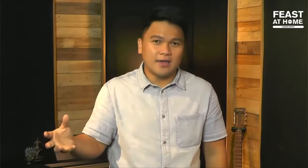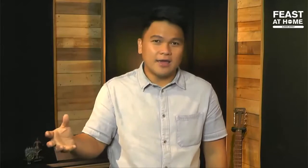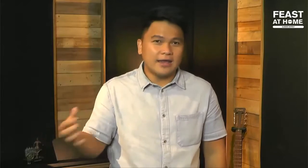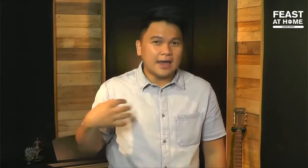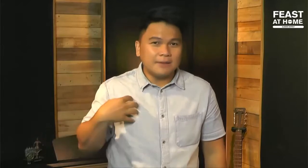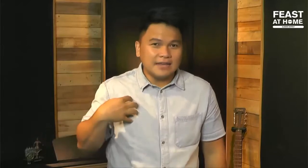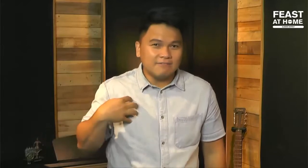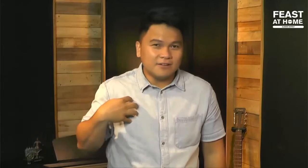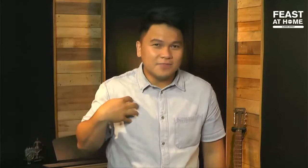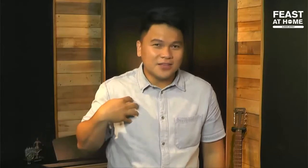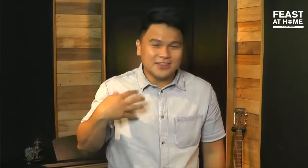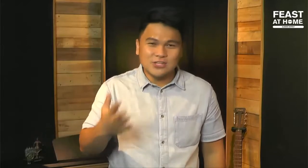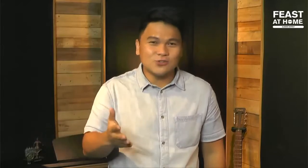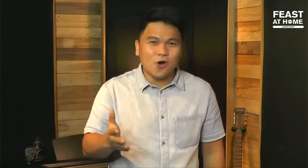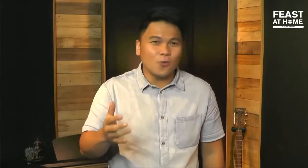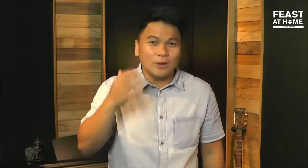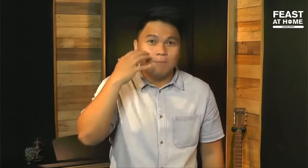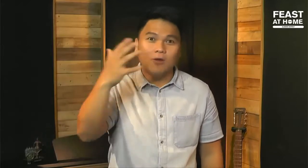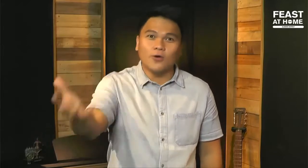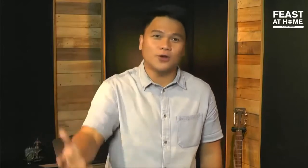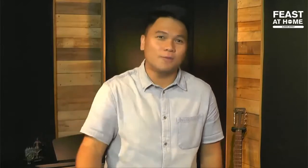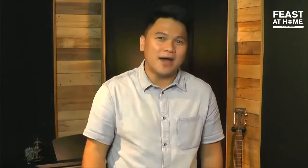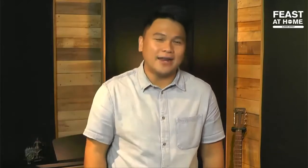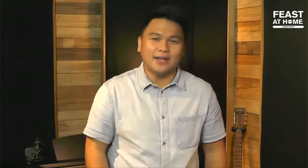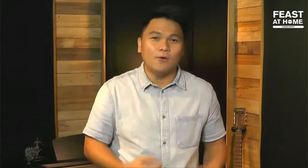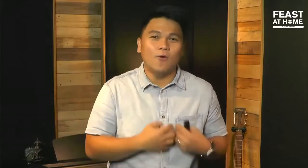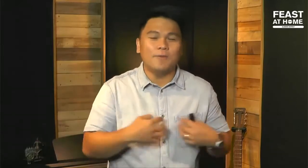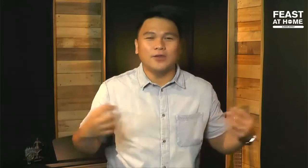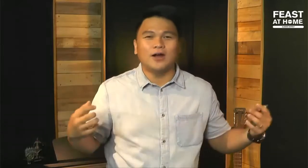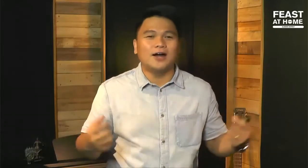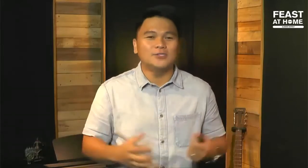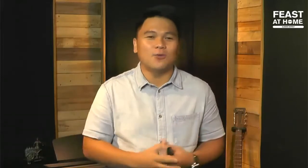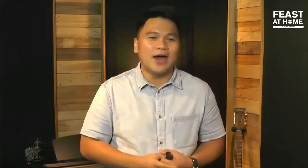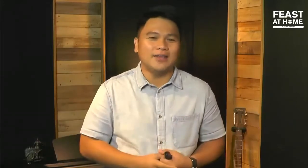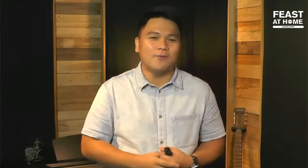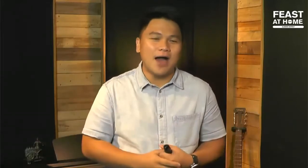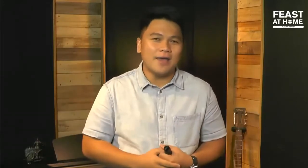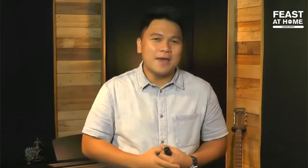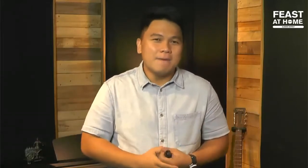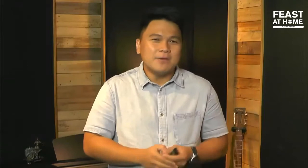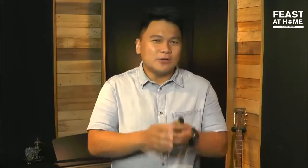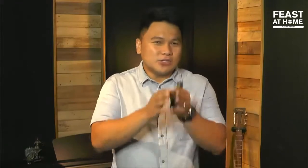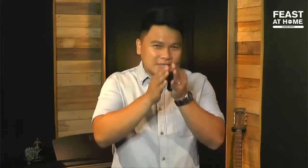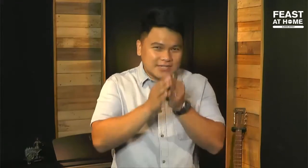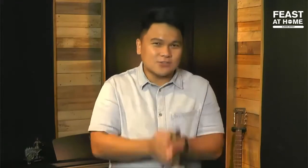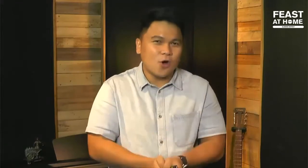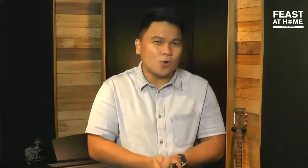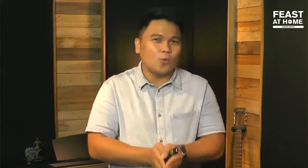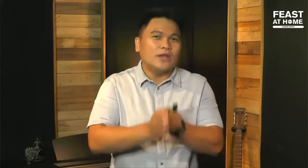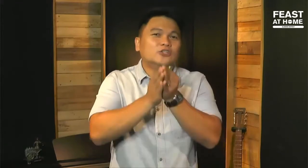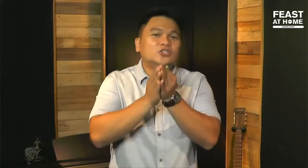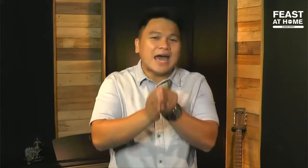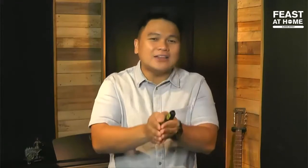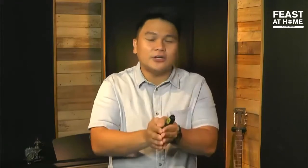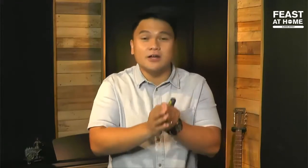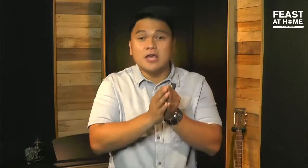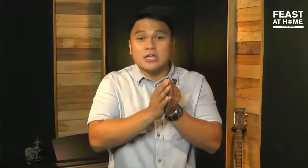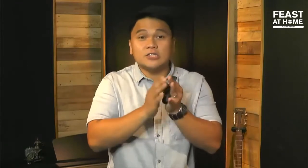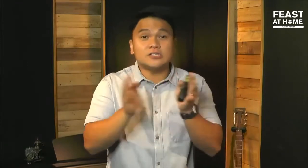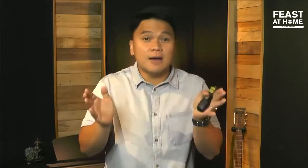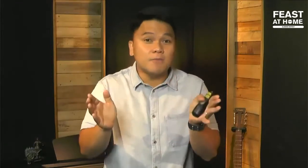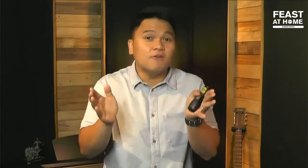why. And I believe this talk will blow your mind and open your hearts wide. Why? Because this talk will